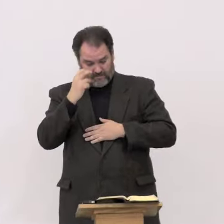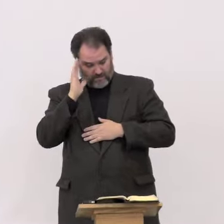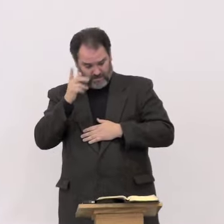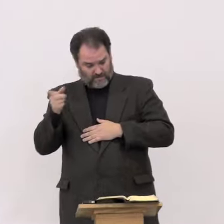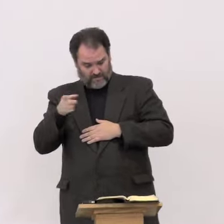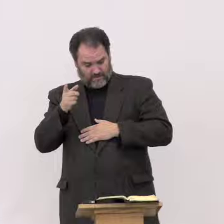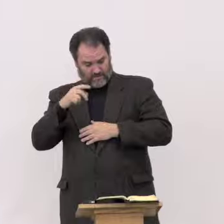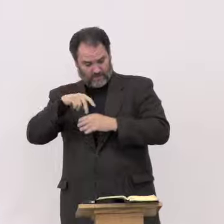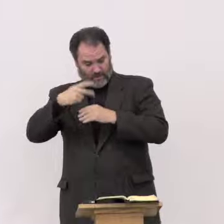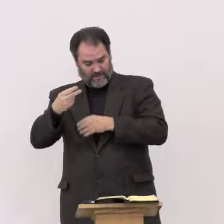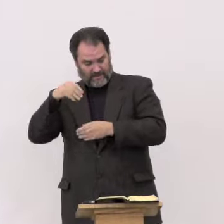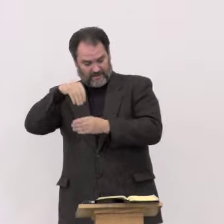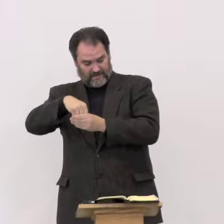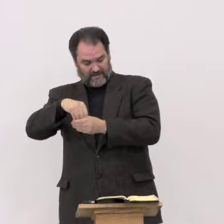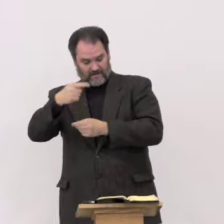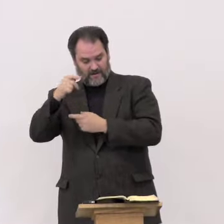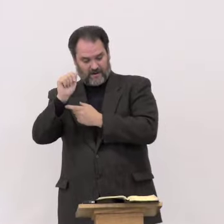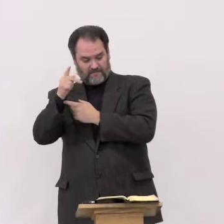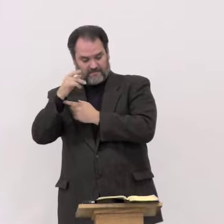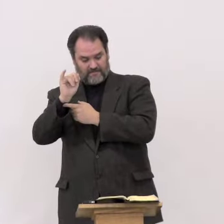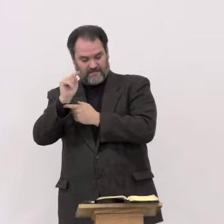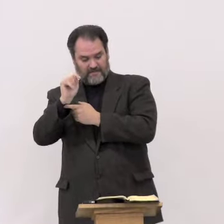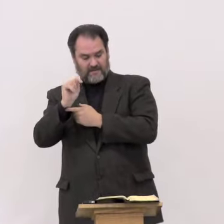can a blind person lead a blind person?